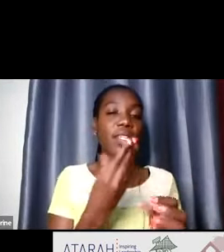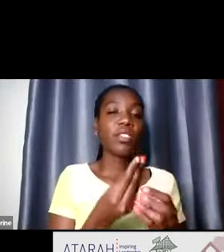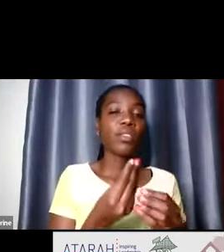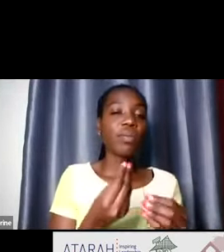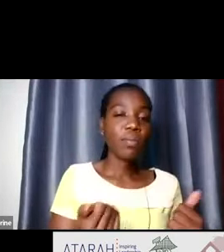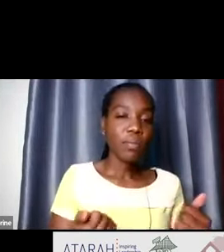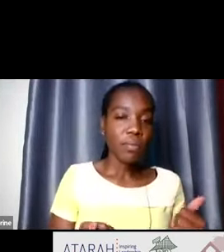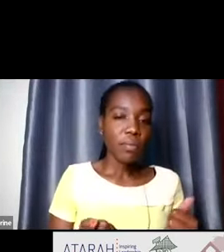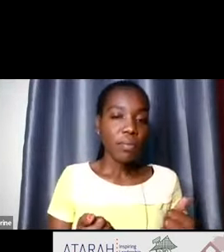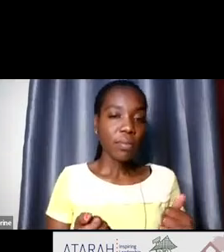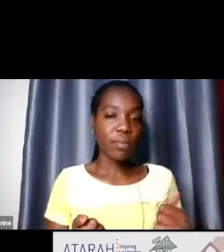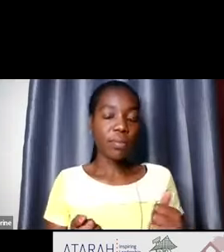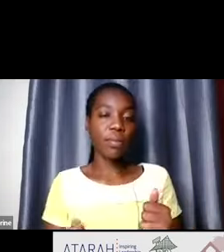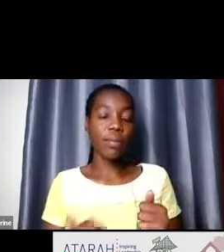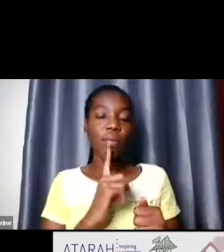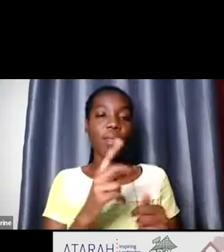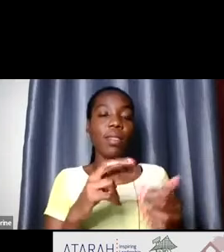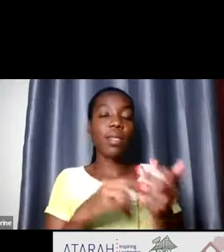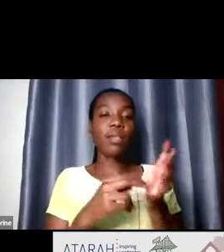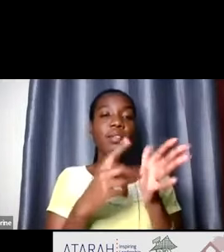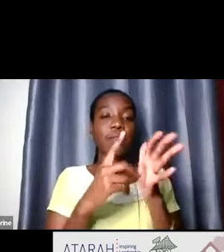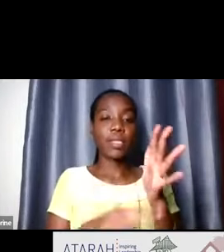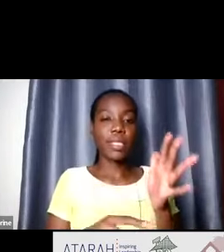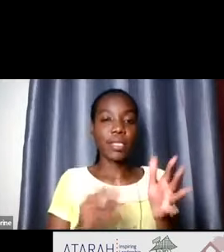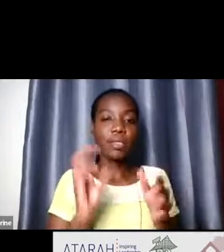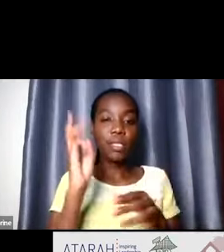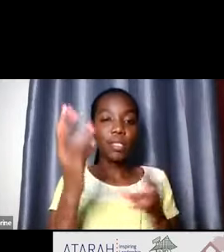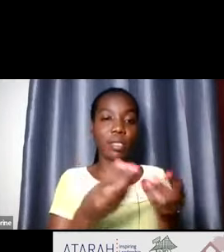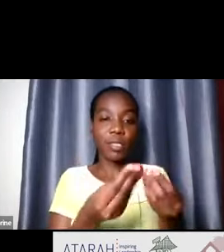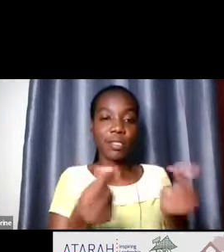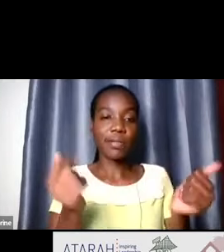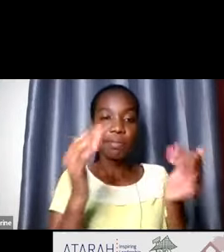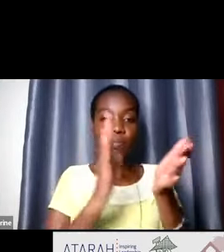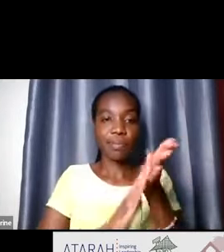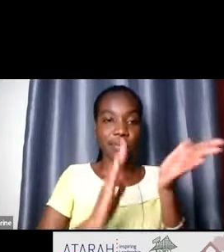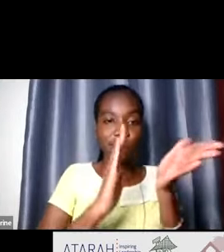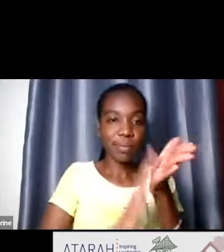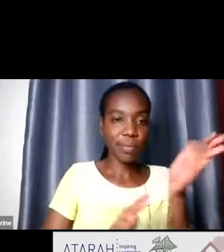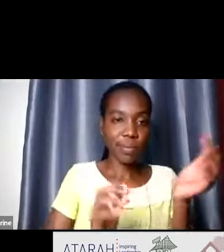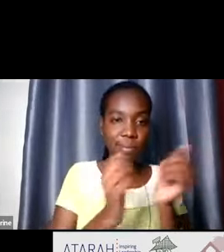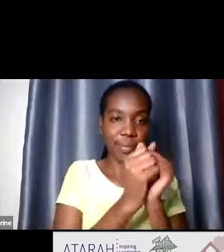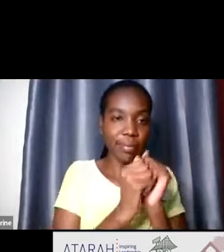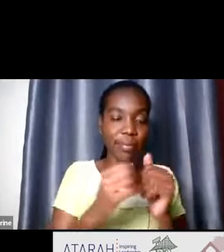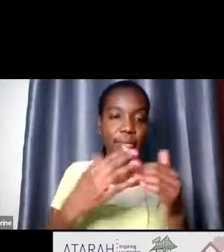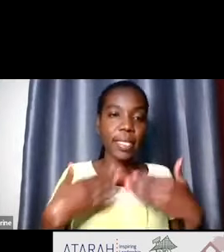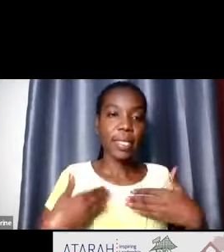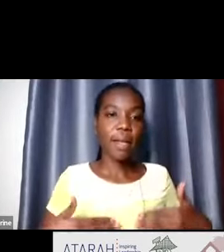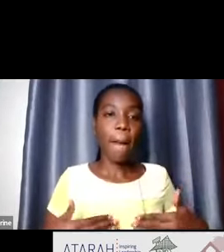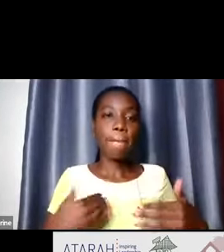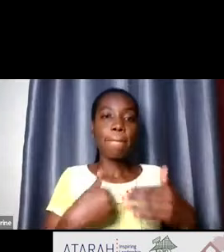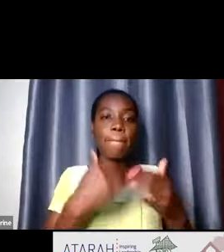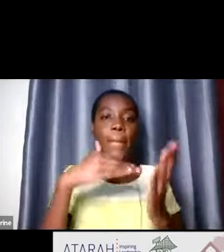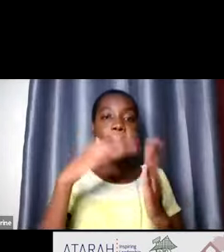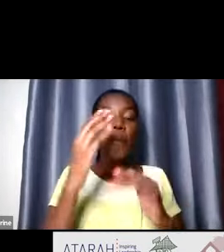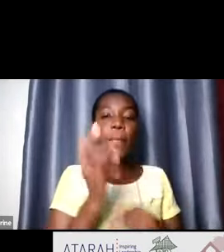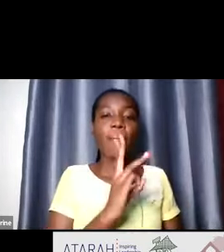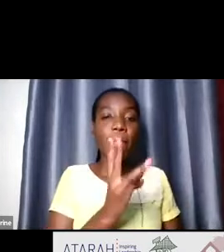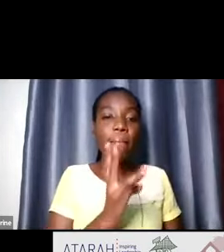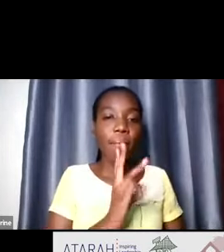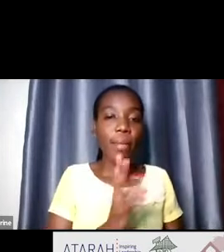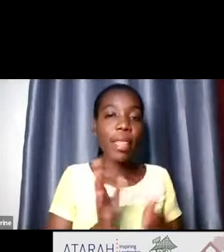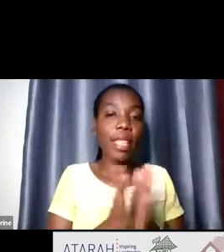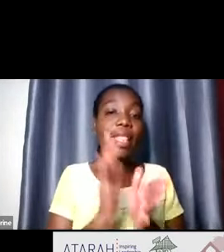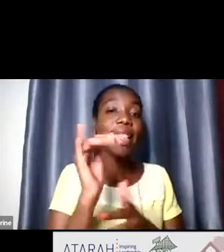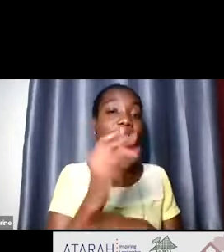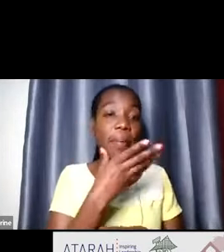that means is that it is going to dissolve faster when with a body that has more water, and that is a man's body.